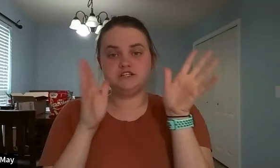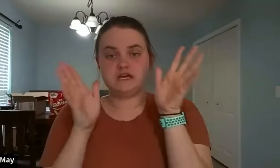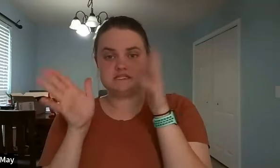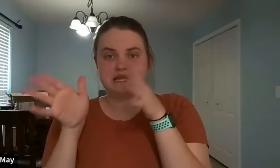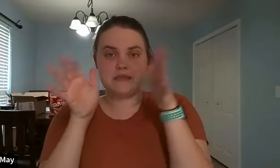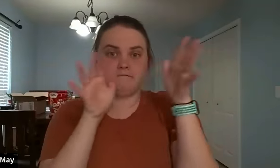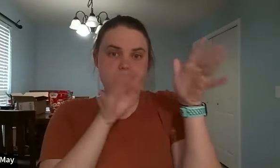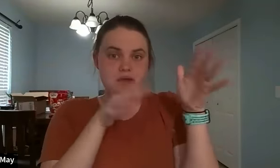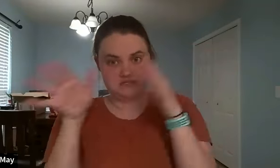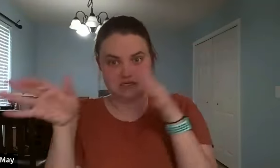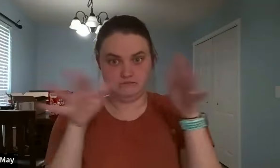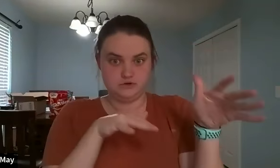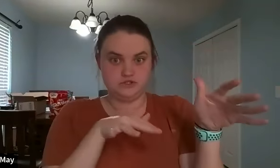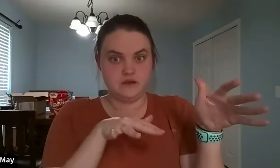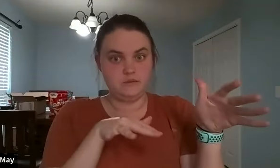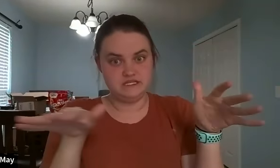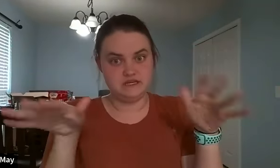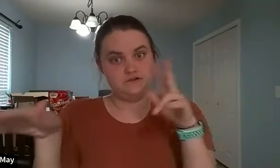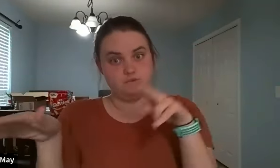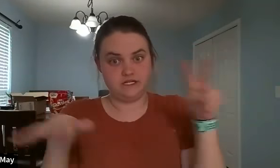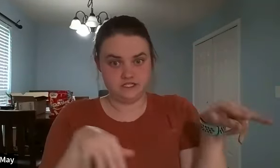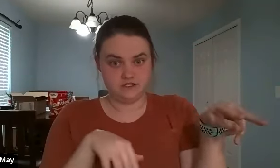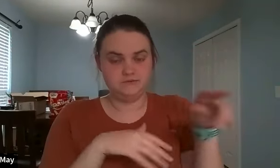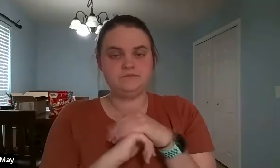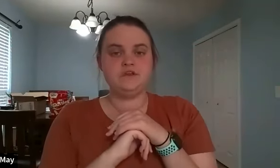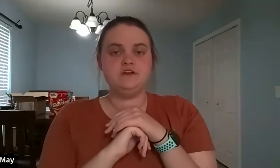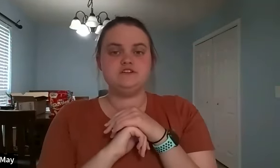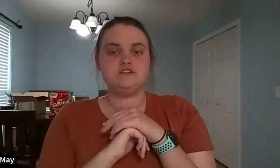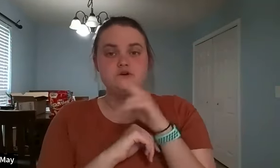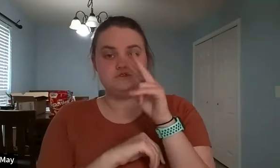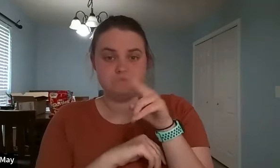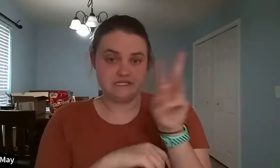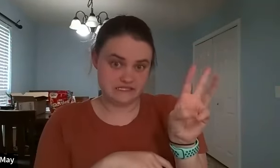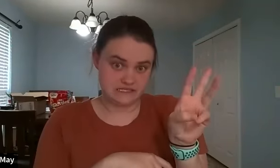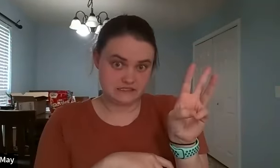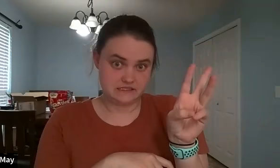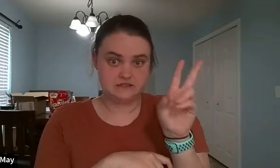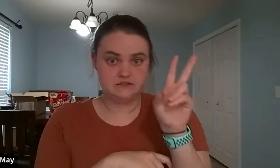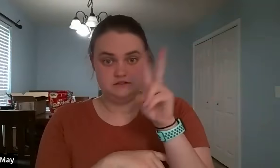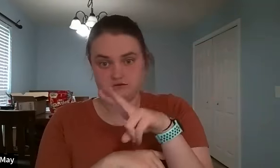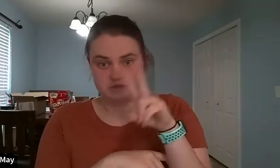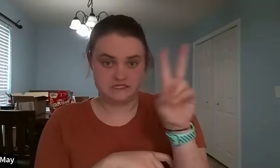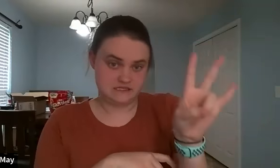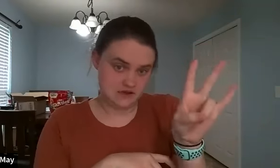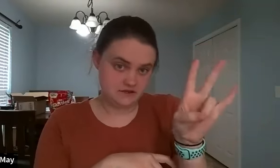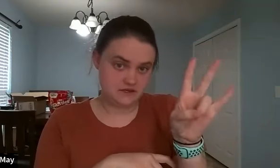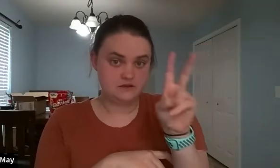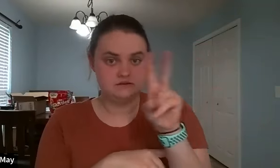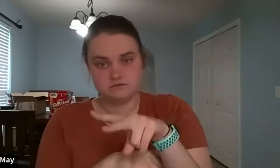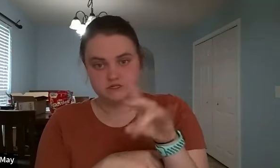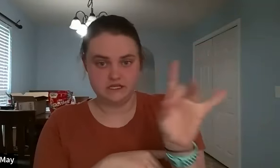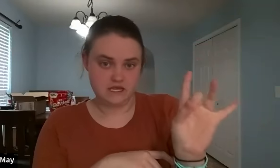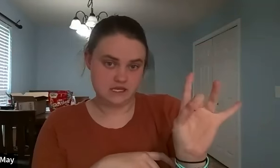that same bouncing motion that we did for 22. So 26, 27,